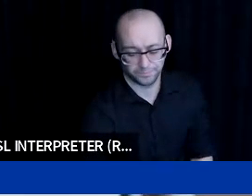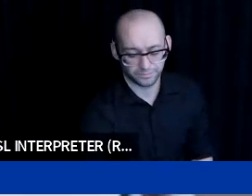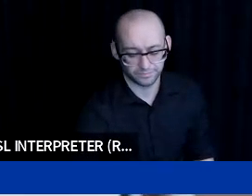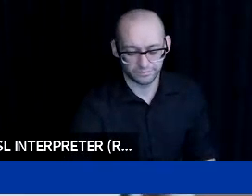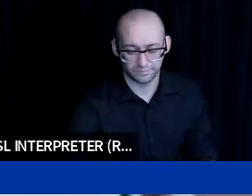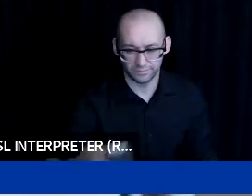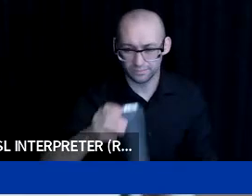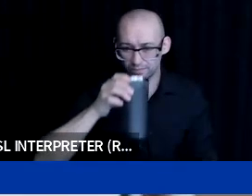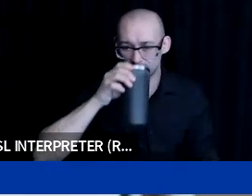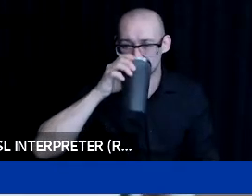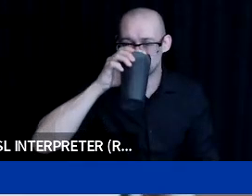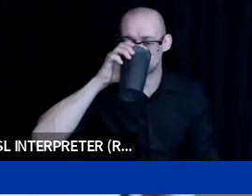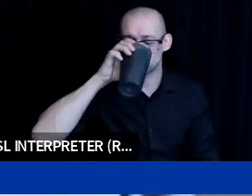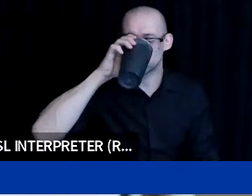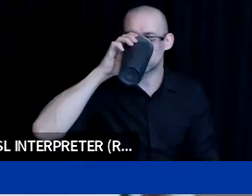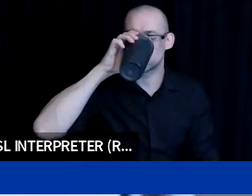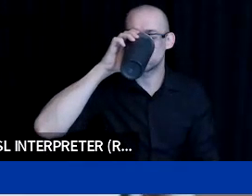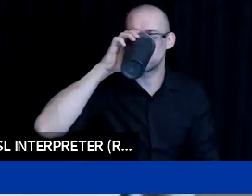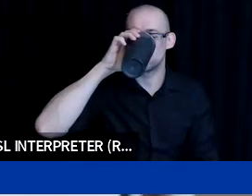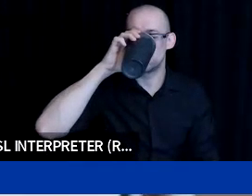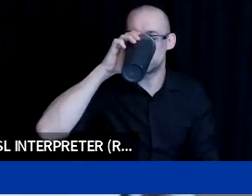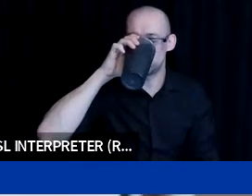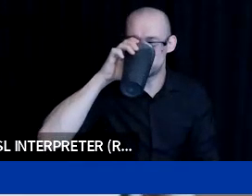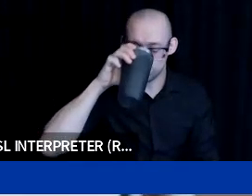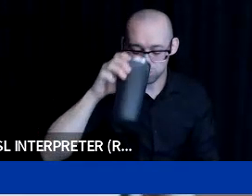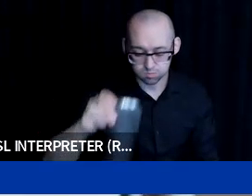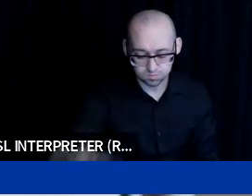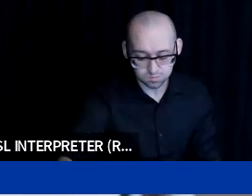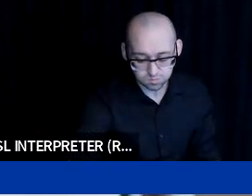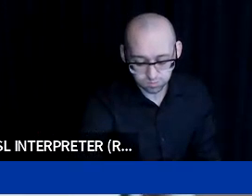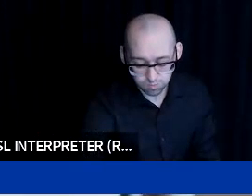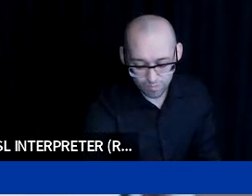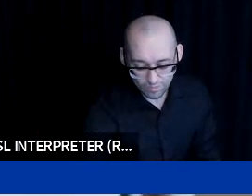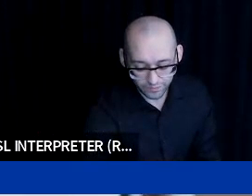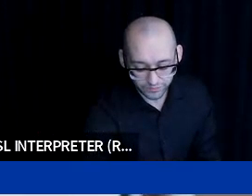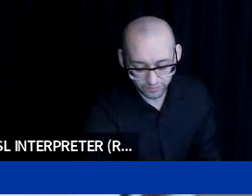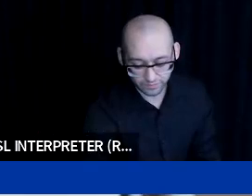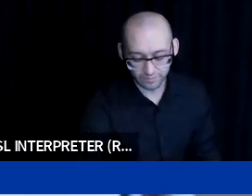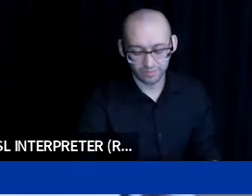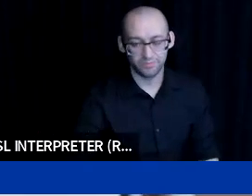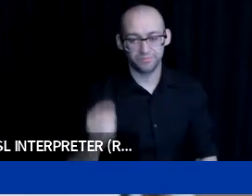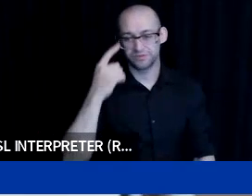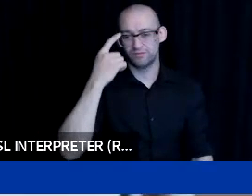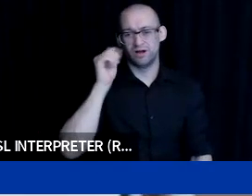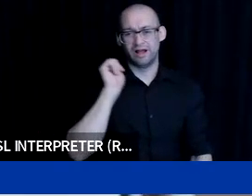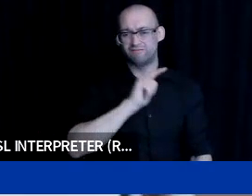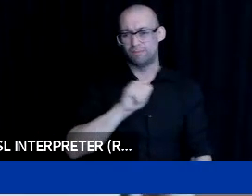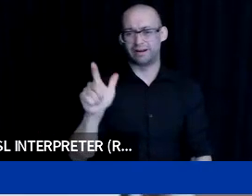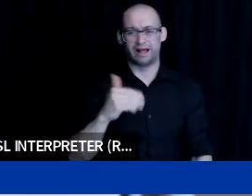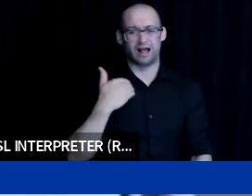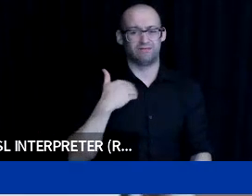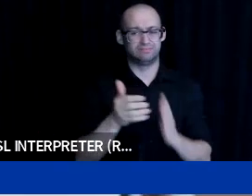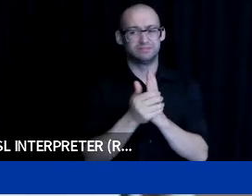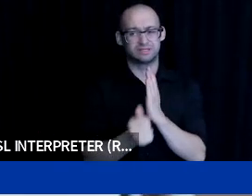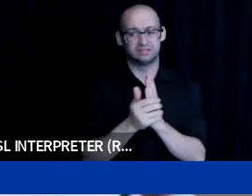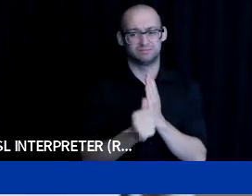family or in the sorry, I'm not finding the word that I want, but so that everyone has the skills not